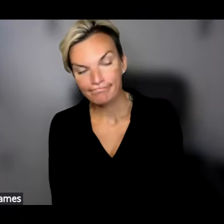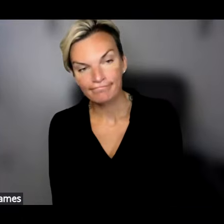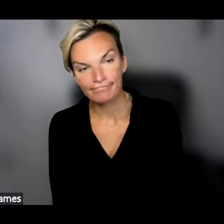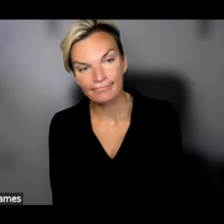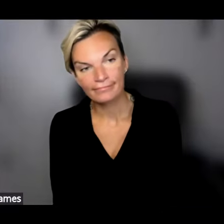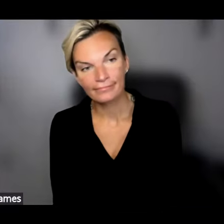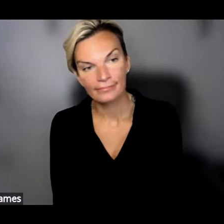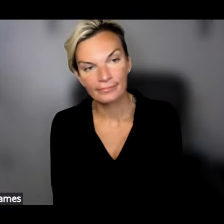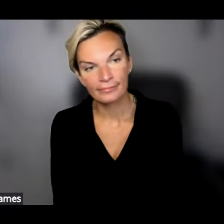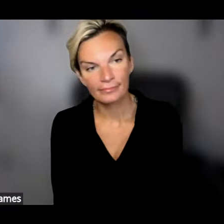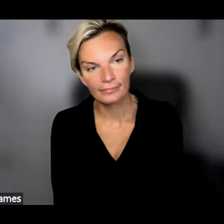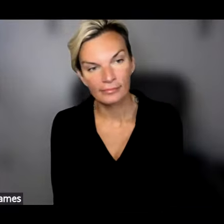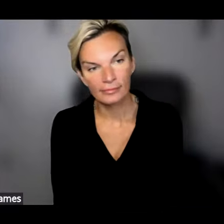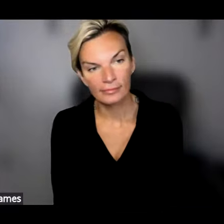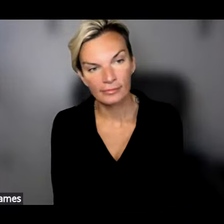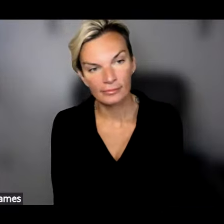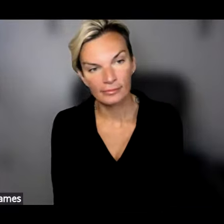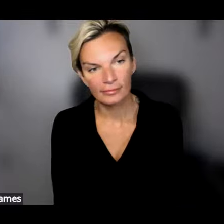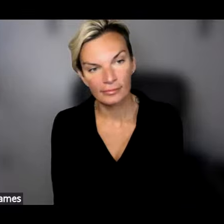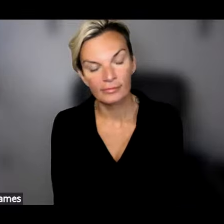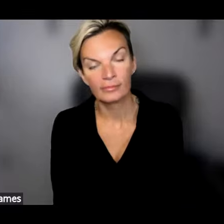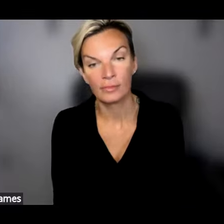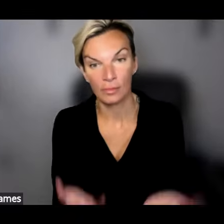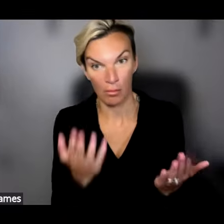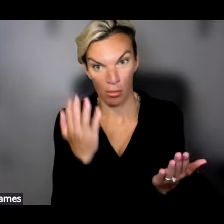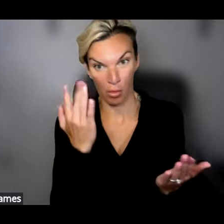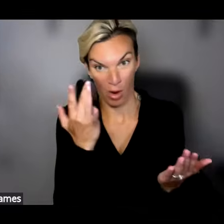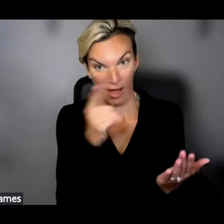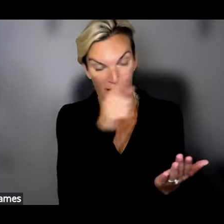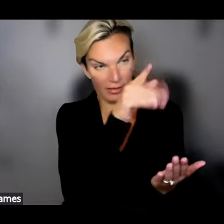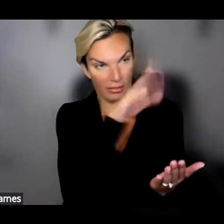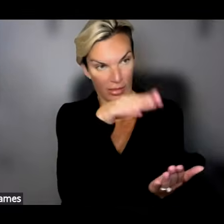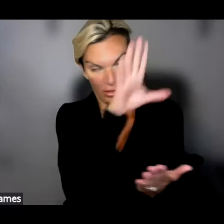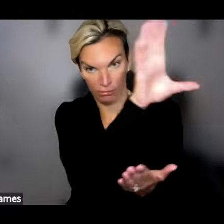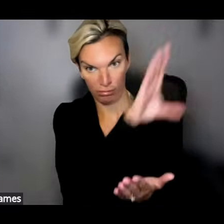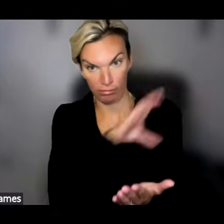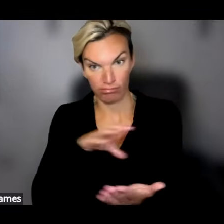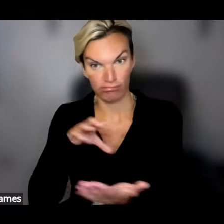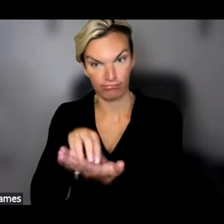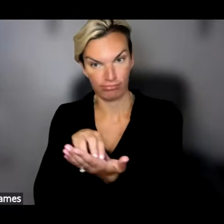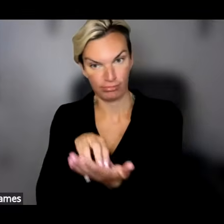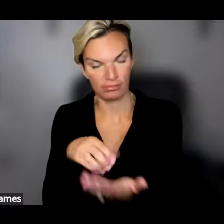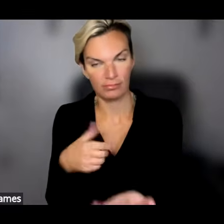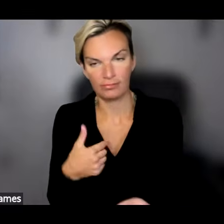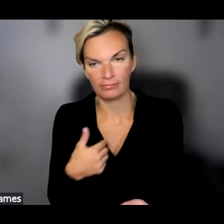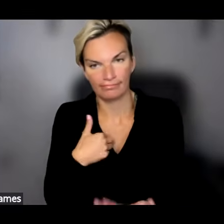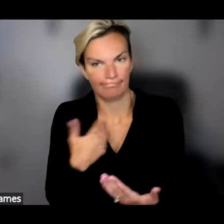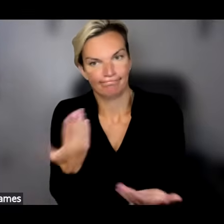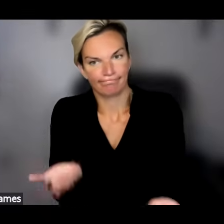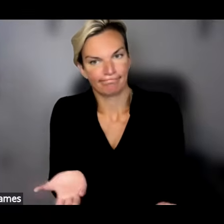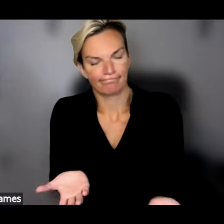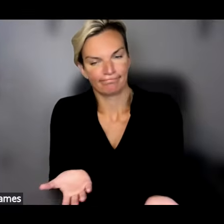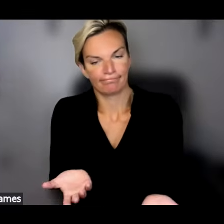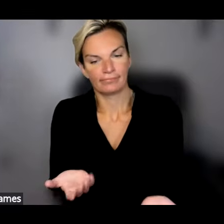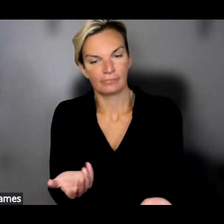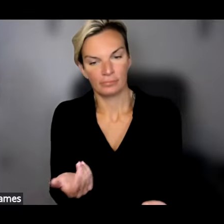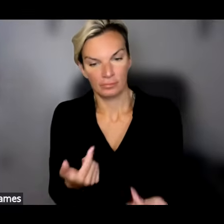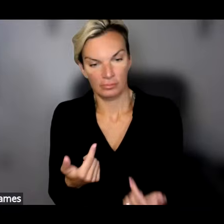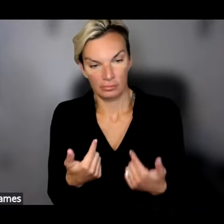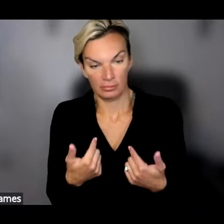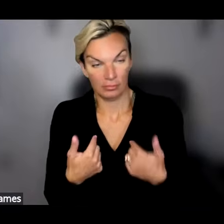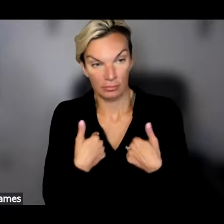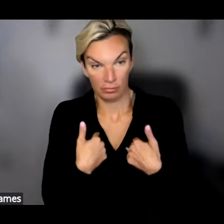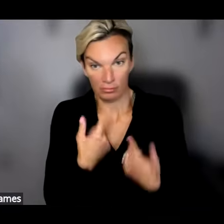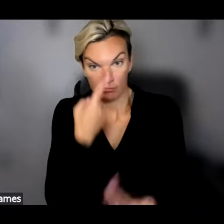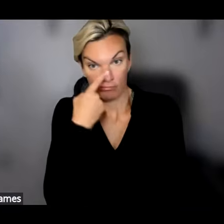why it didn't make it into the other language, but my client's proud of what's putting forward. We're not opposed to making